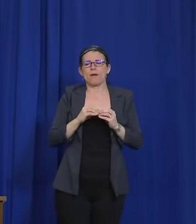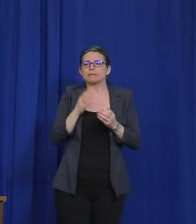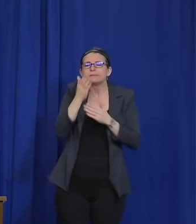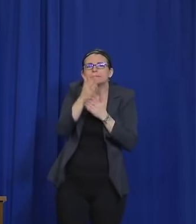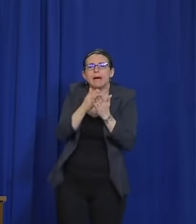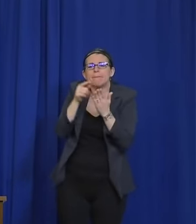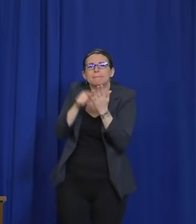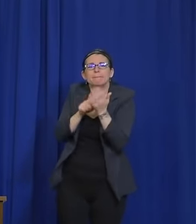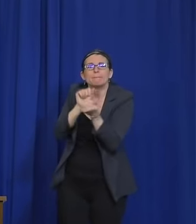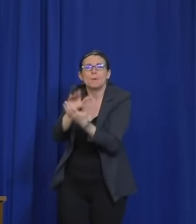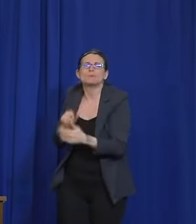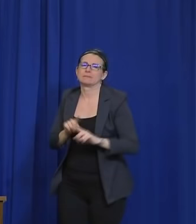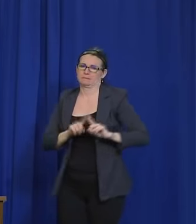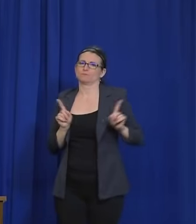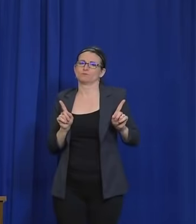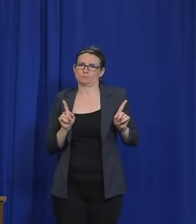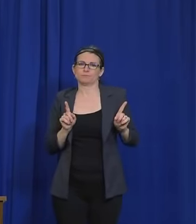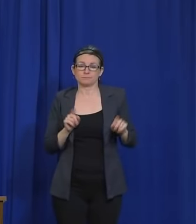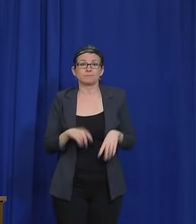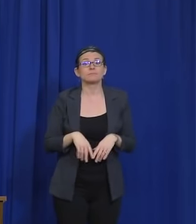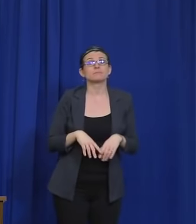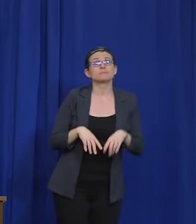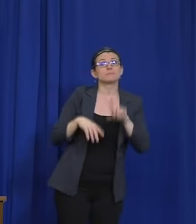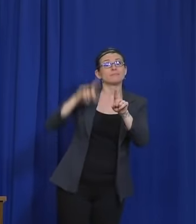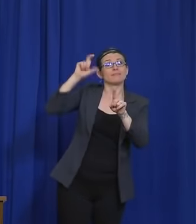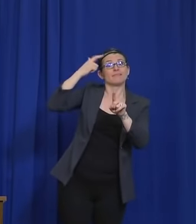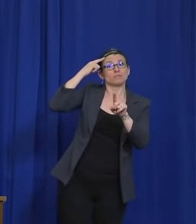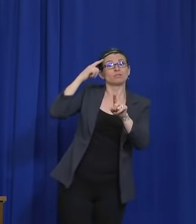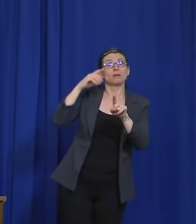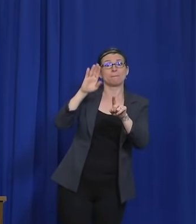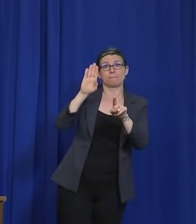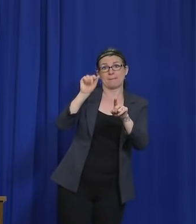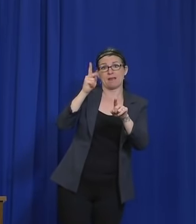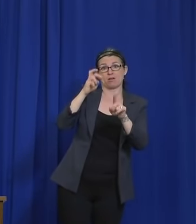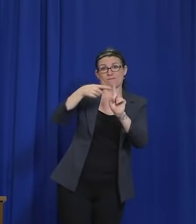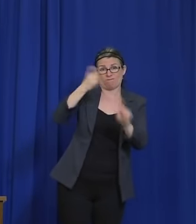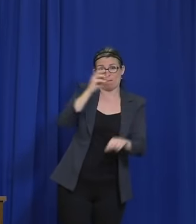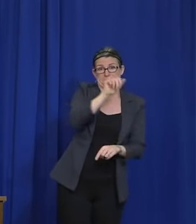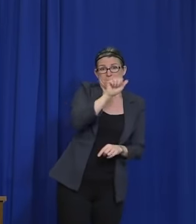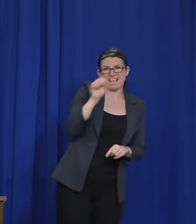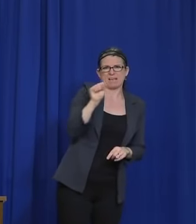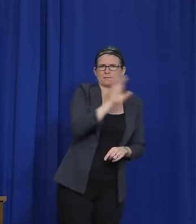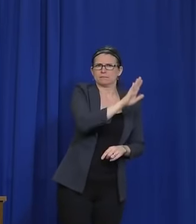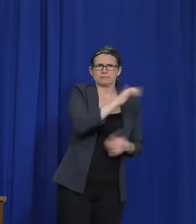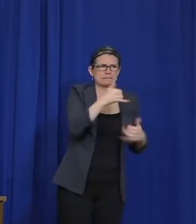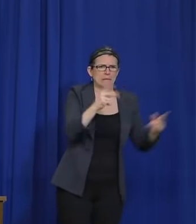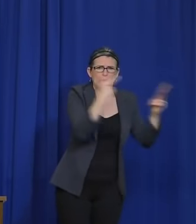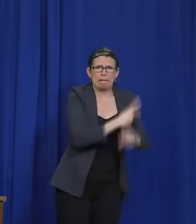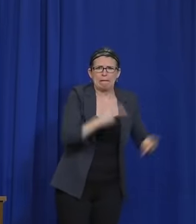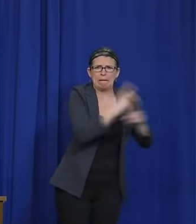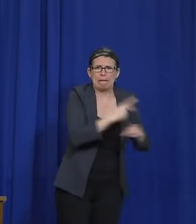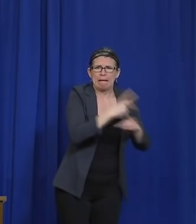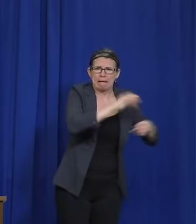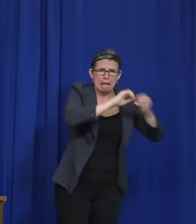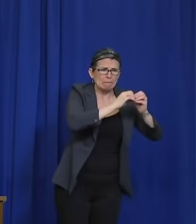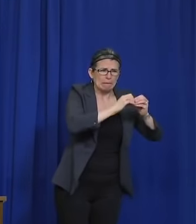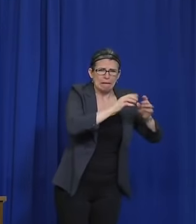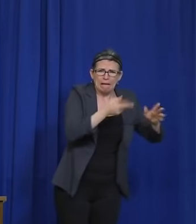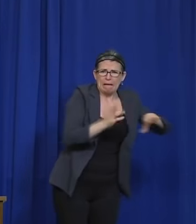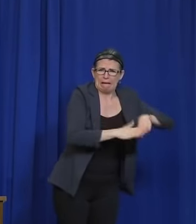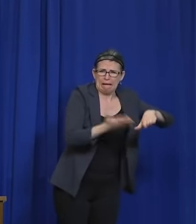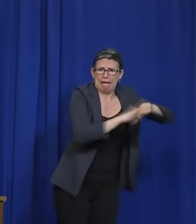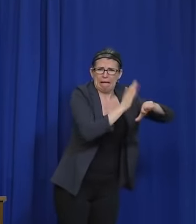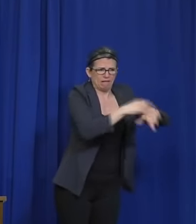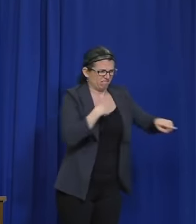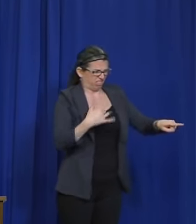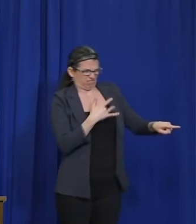well, his numbers are just still surging, apparently, and as of late last week at least, and he's got a huge emergency